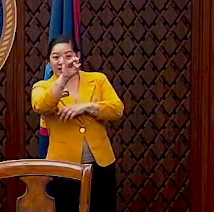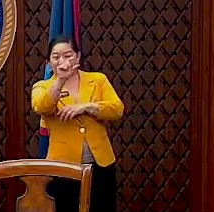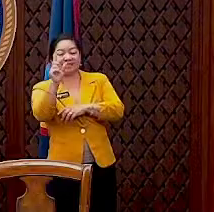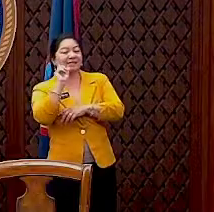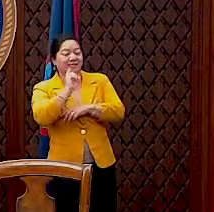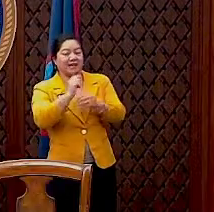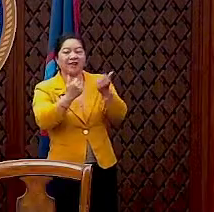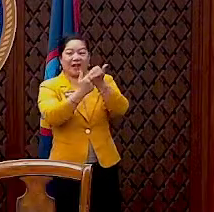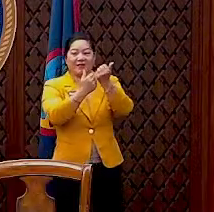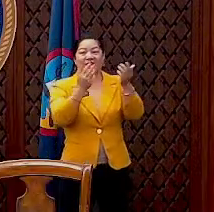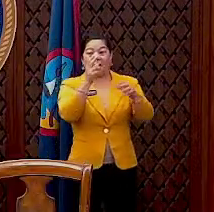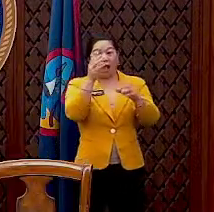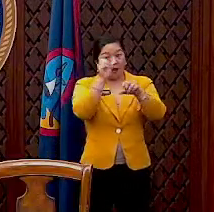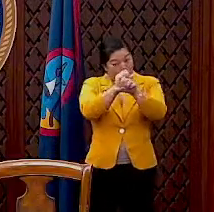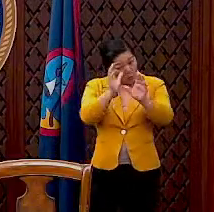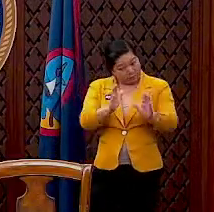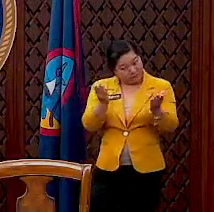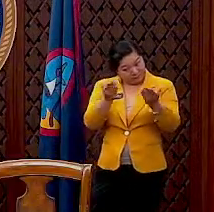an employee here.